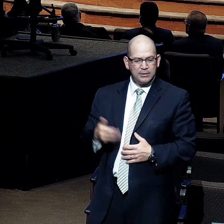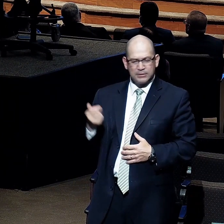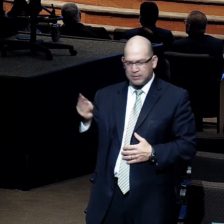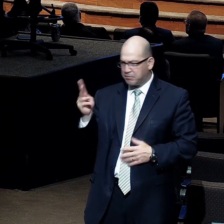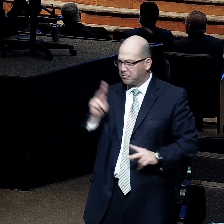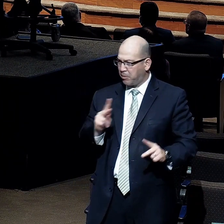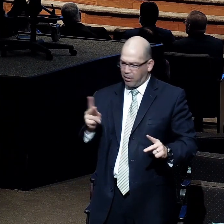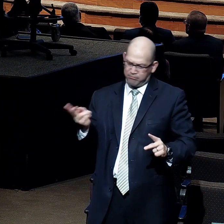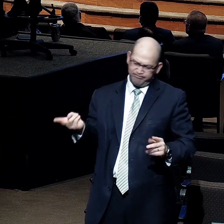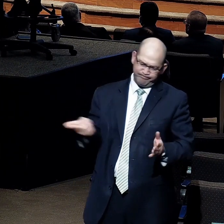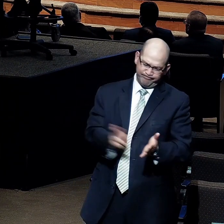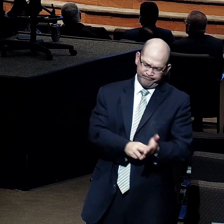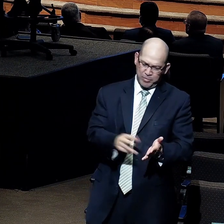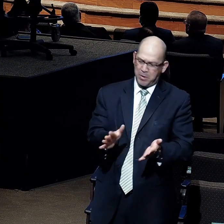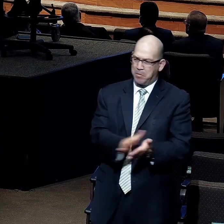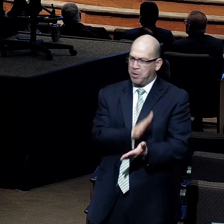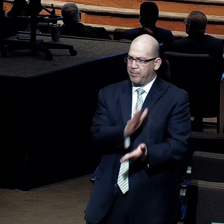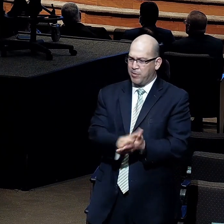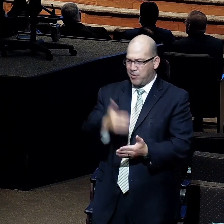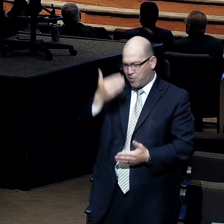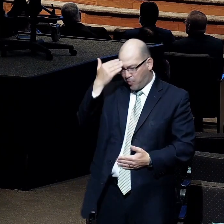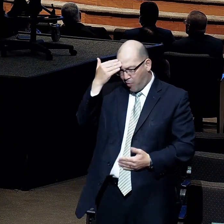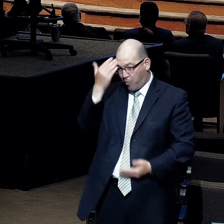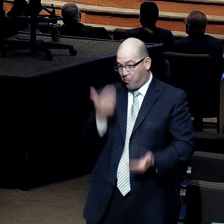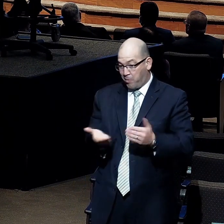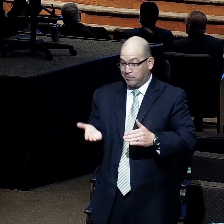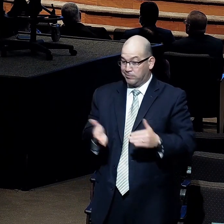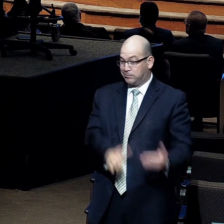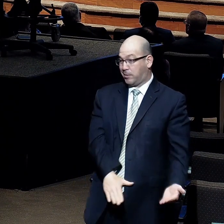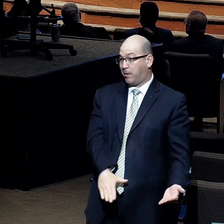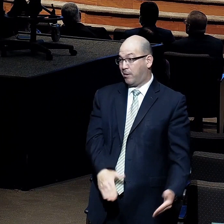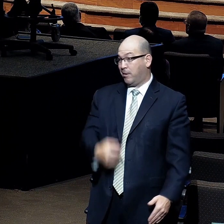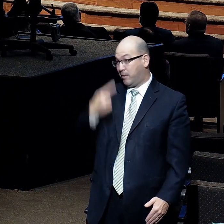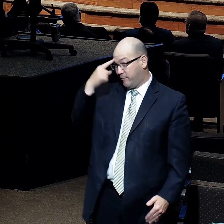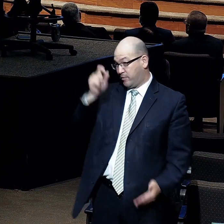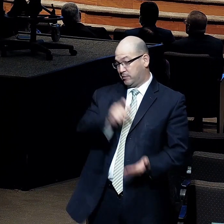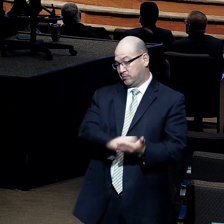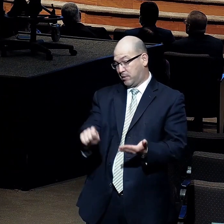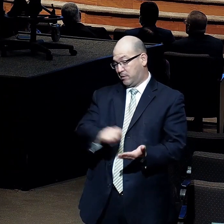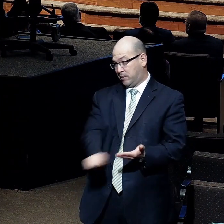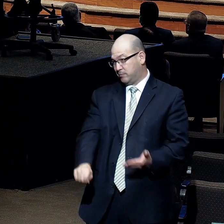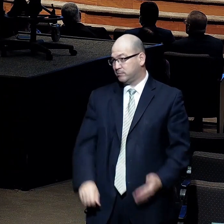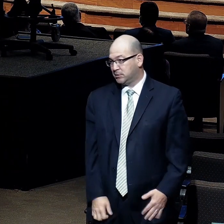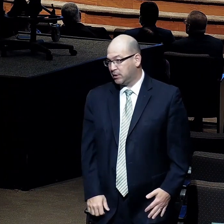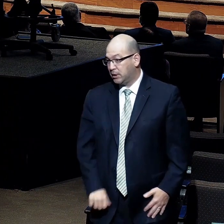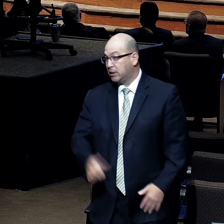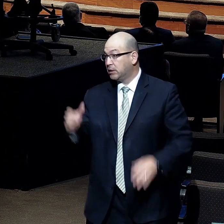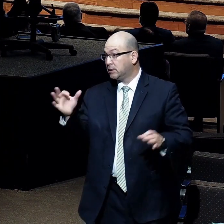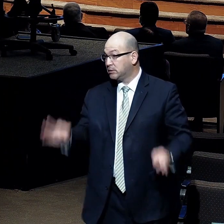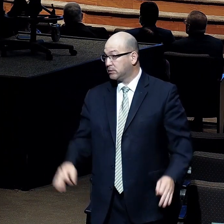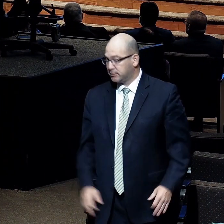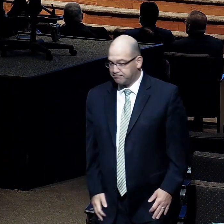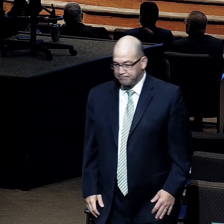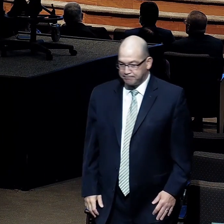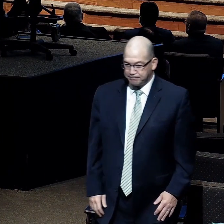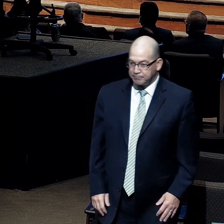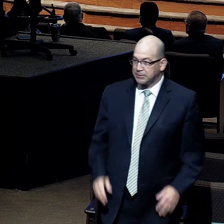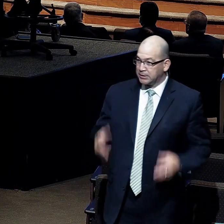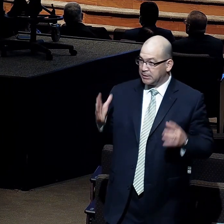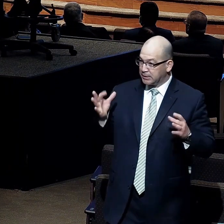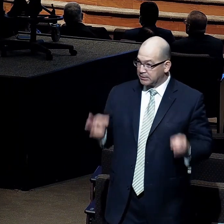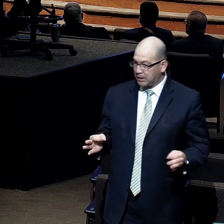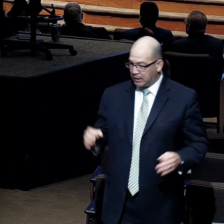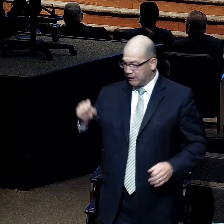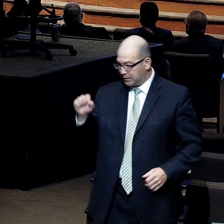piece of paper knowing there was a price to be paid if they were caught. Another decision was the South seceding from the Union, a huge decision